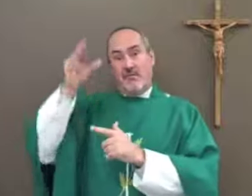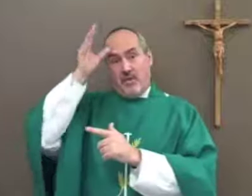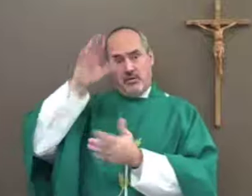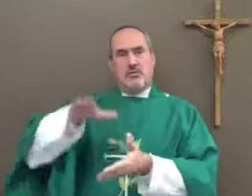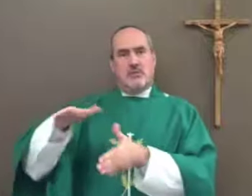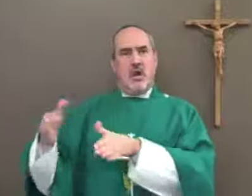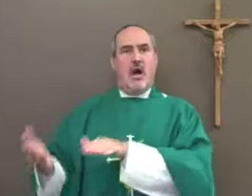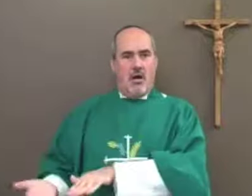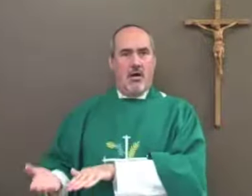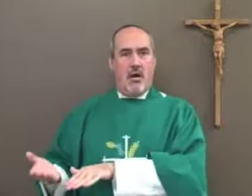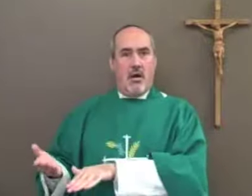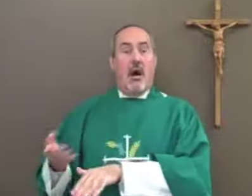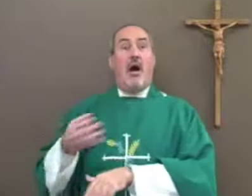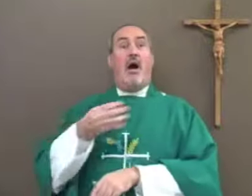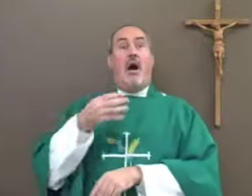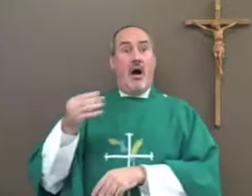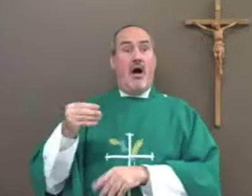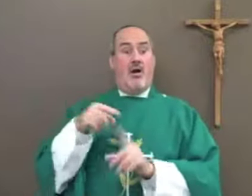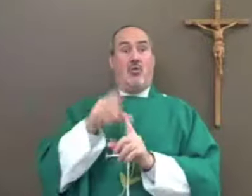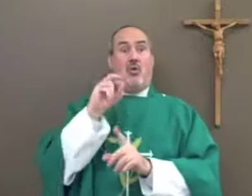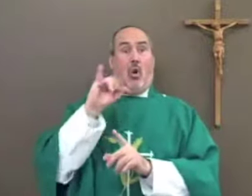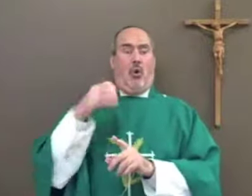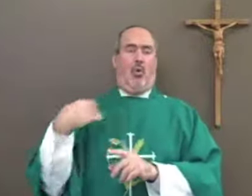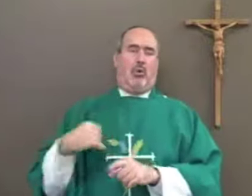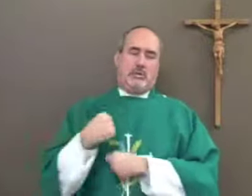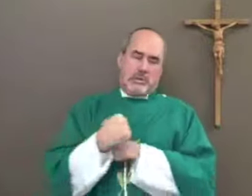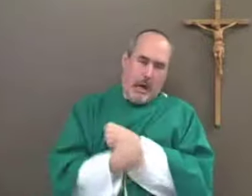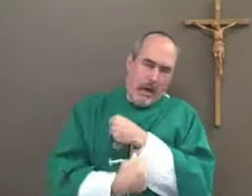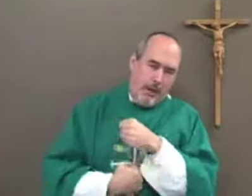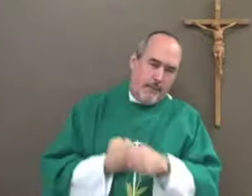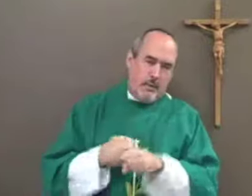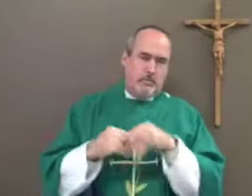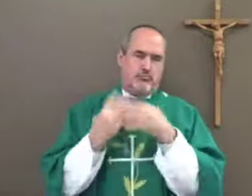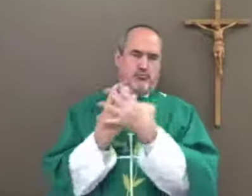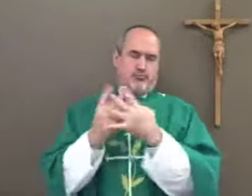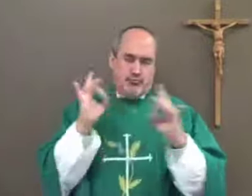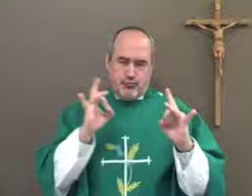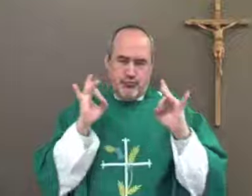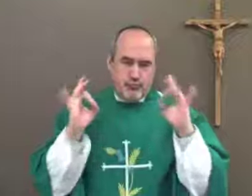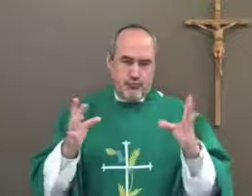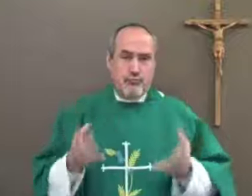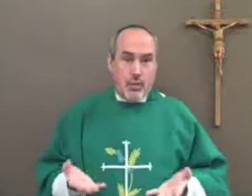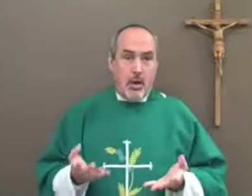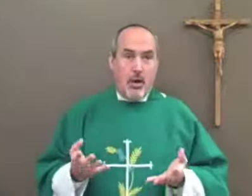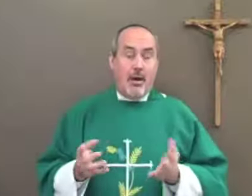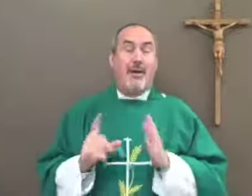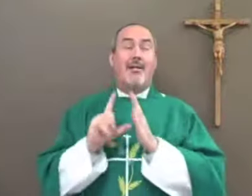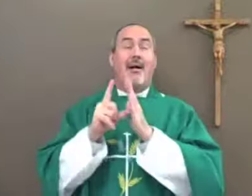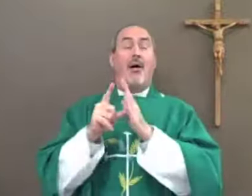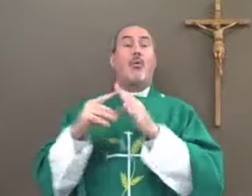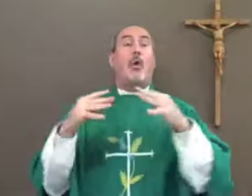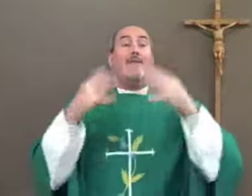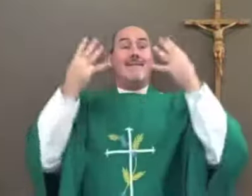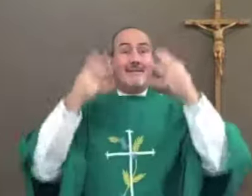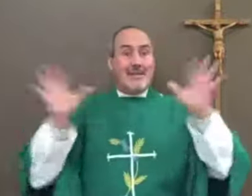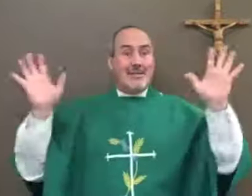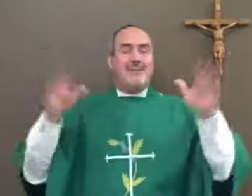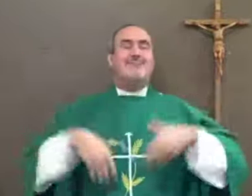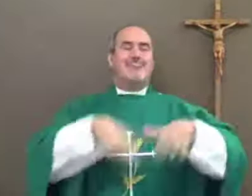Her sister and father perished. However, she survived and suffered terribly while imprisoned. When